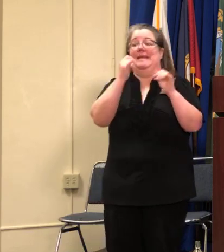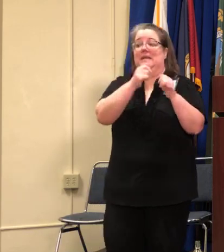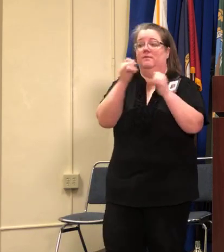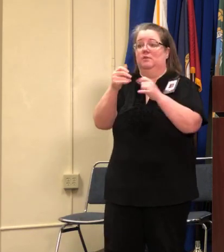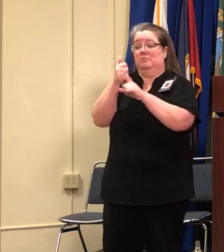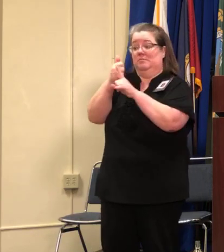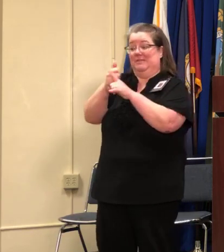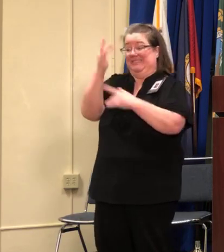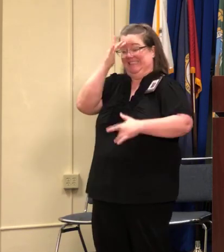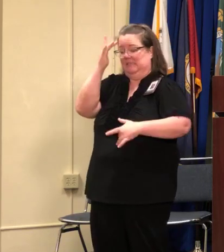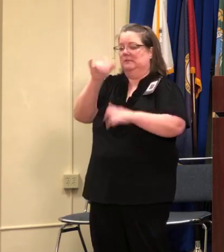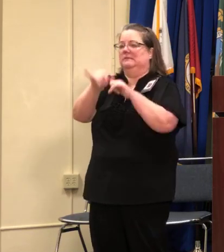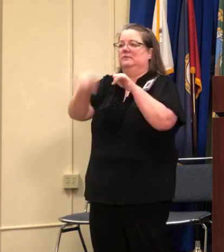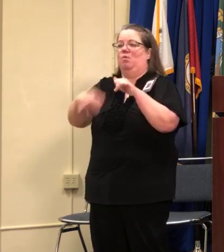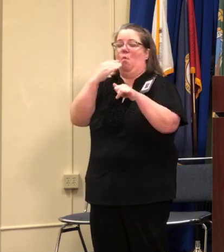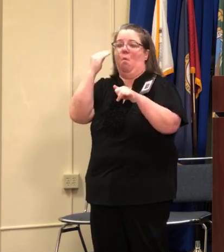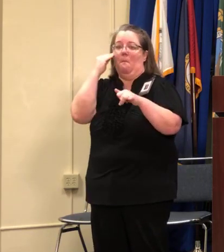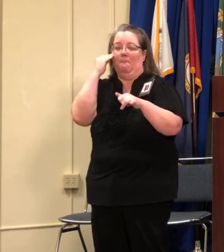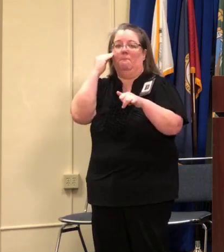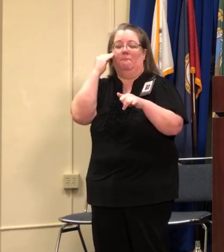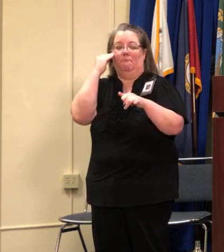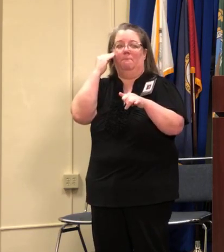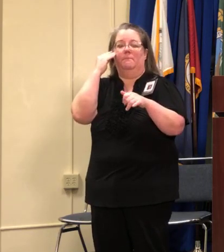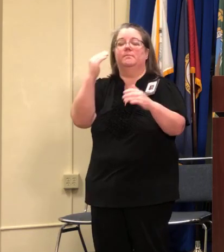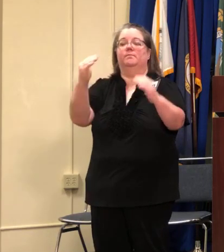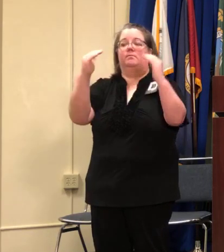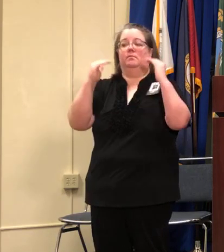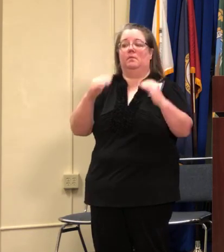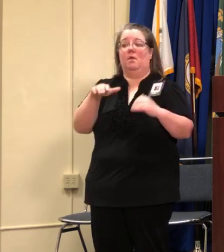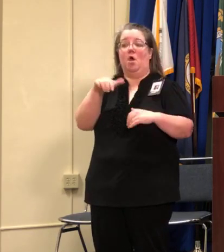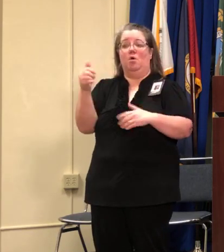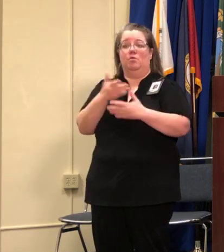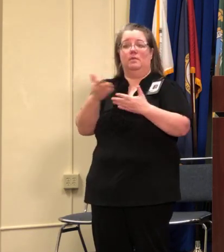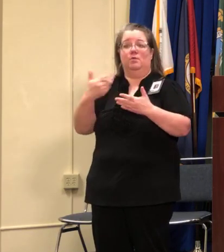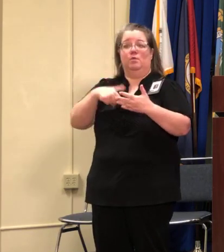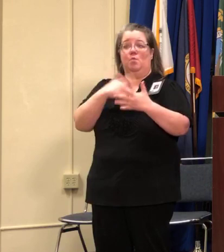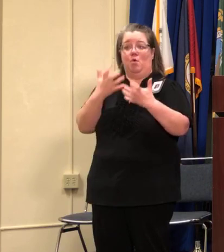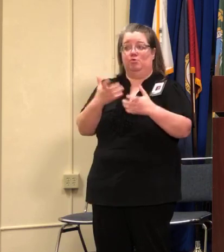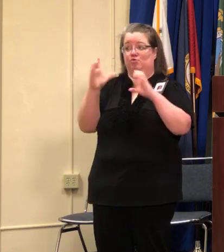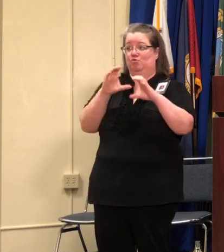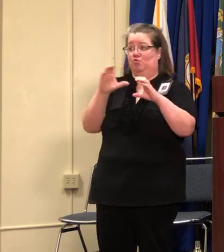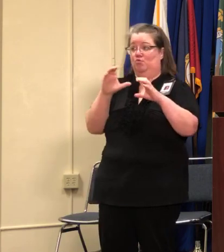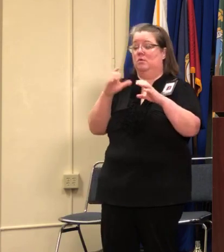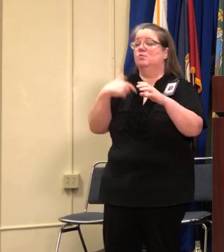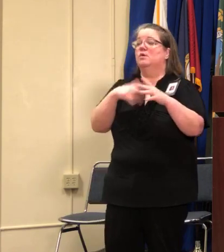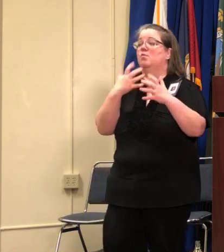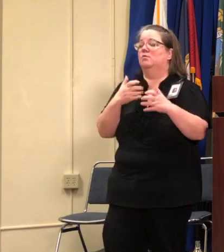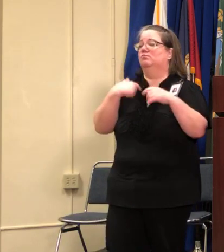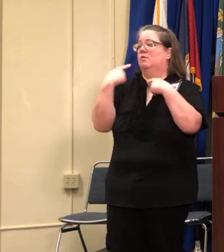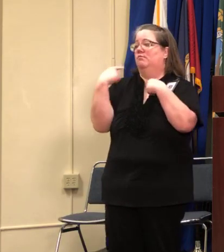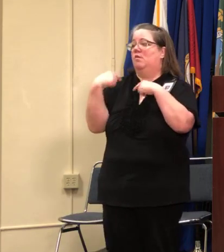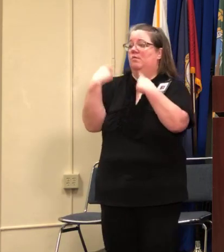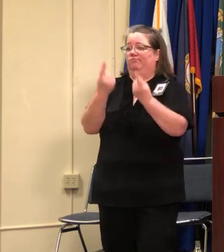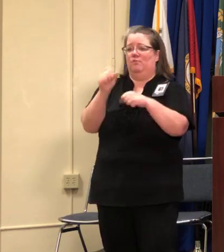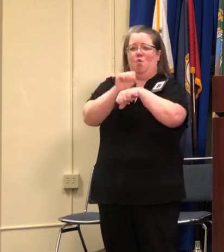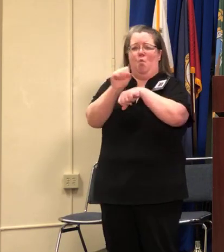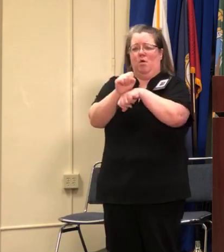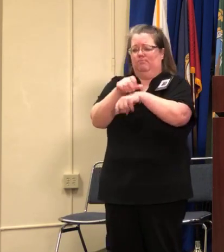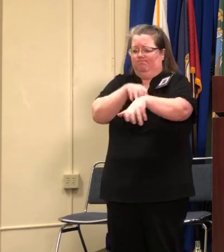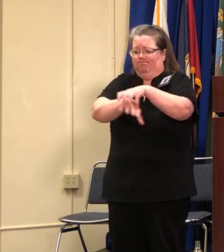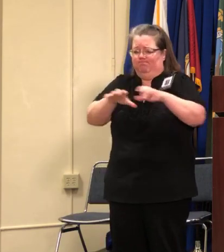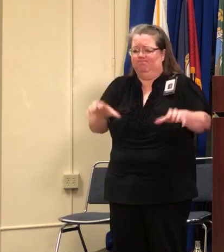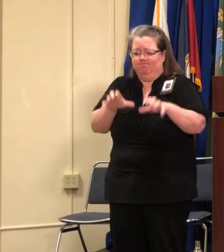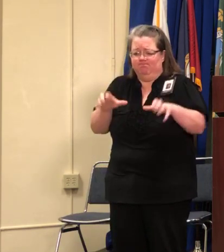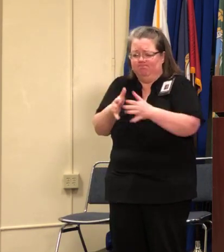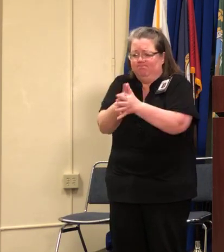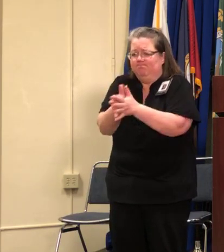are ill remain home. The other thing that we wanted to do today, we have been working diligently to be